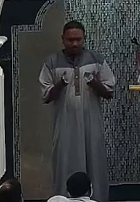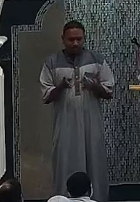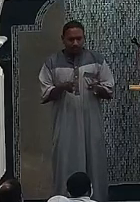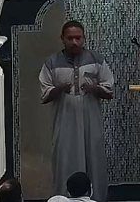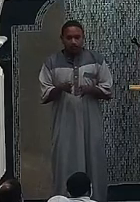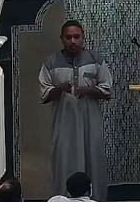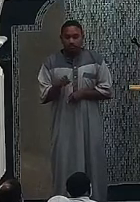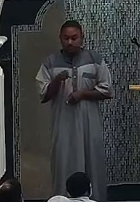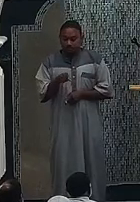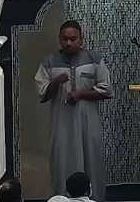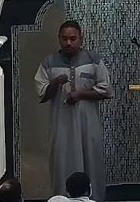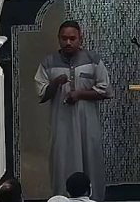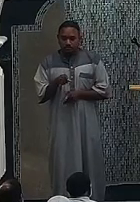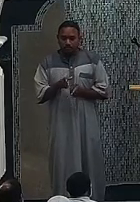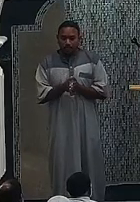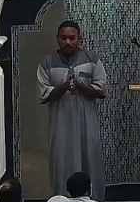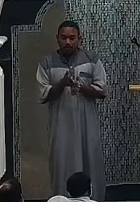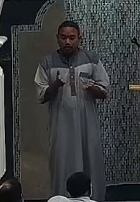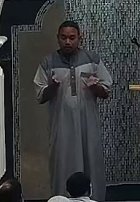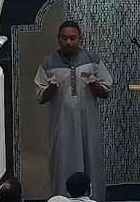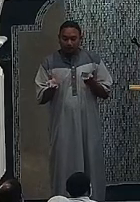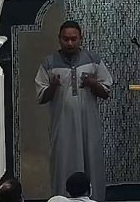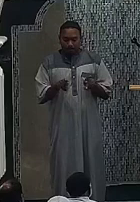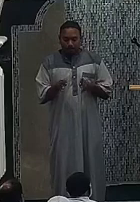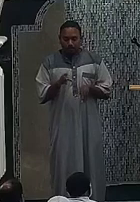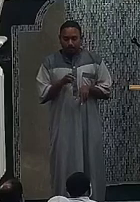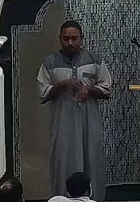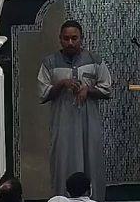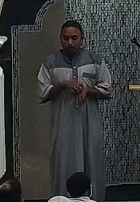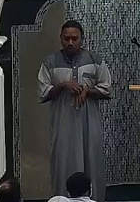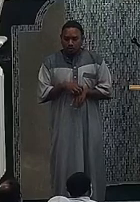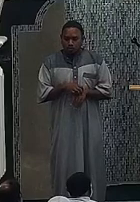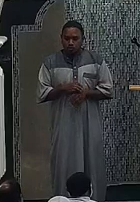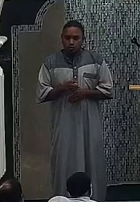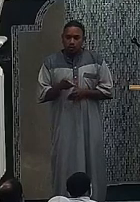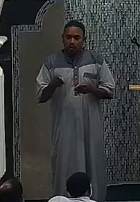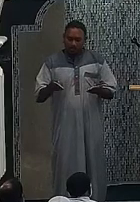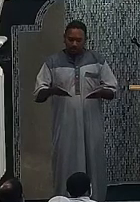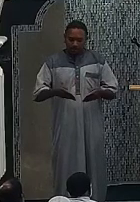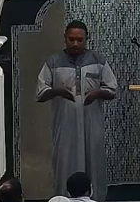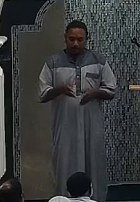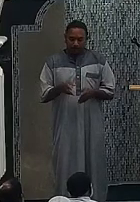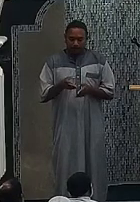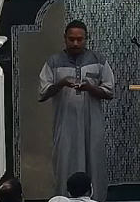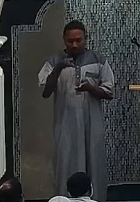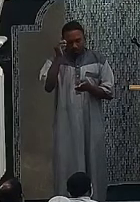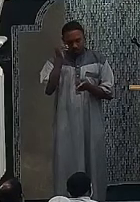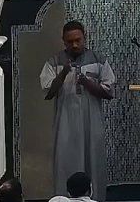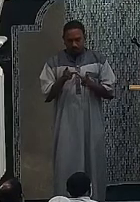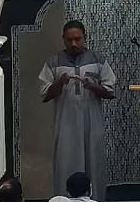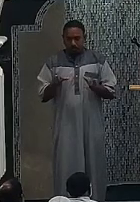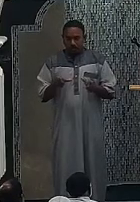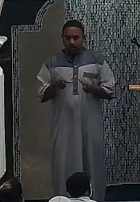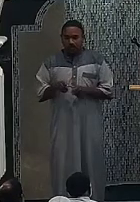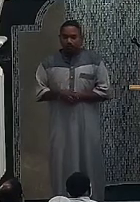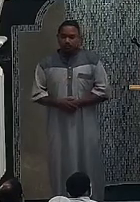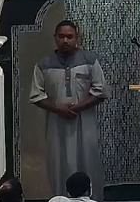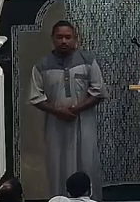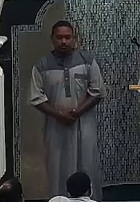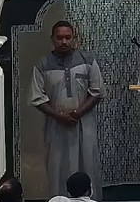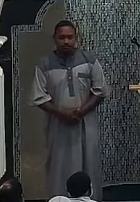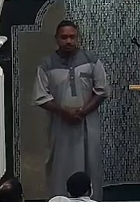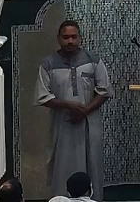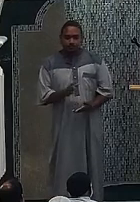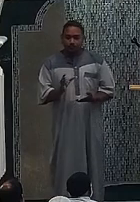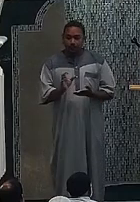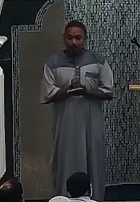up with the Muslim Judicial Council to get youngsters that are studying at the masjid to